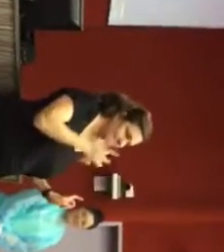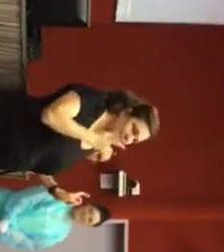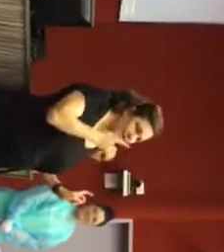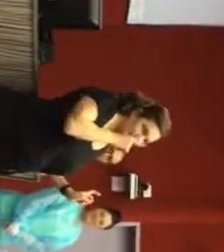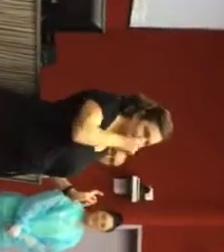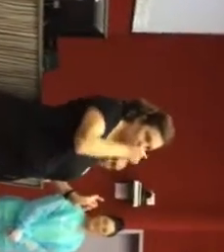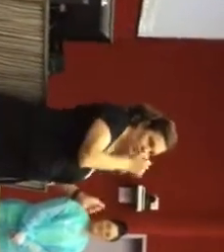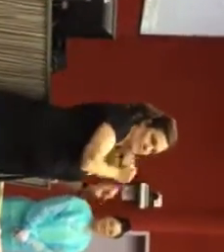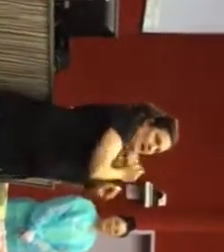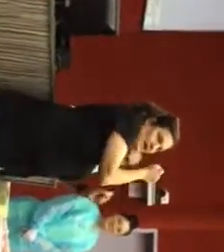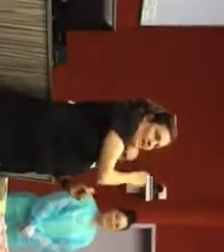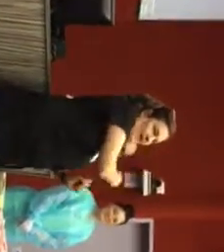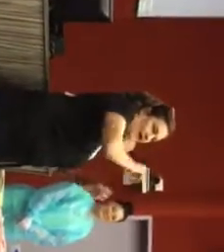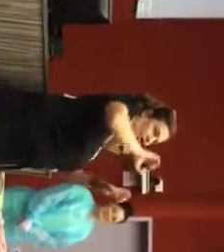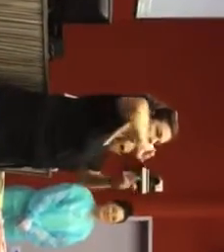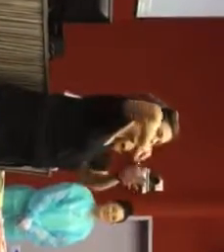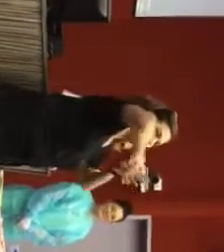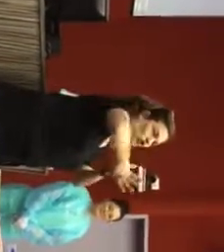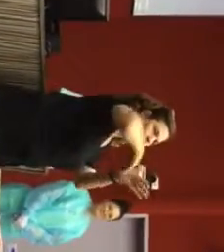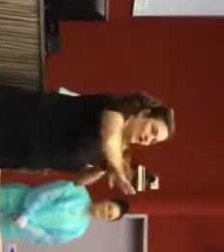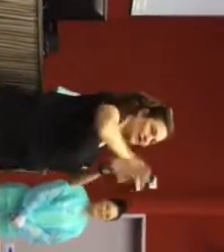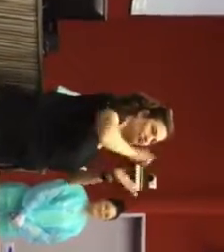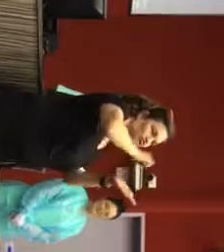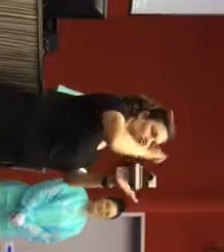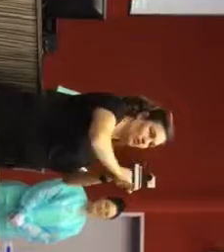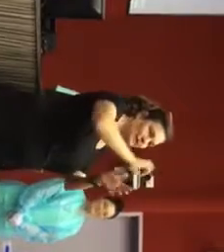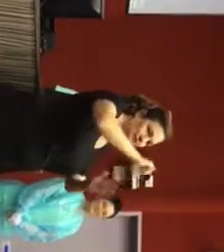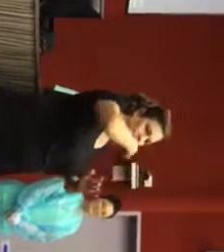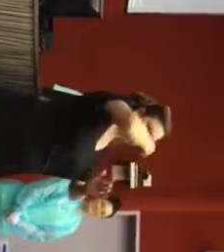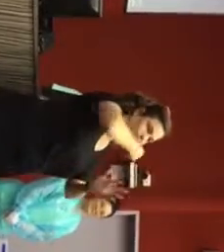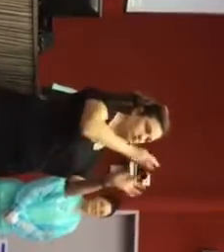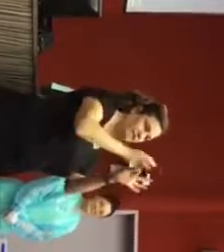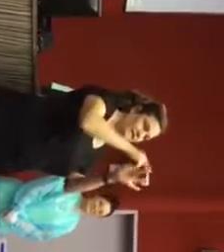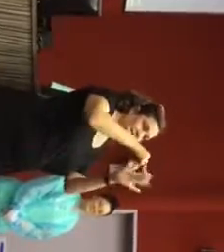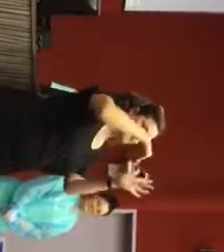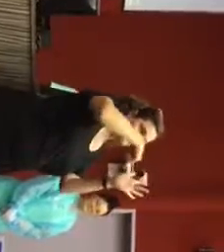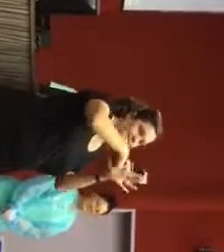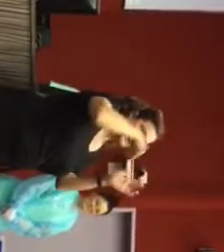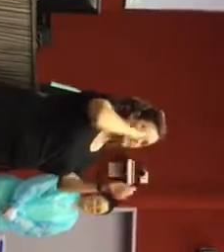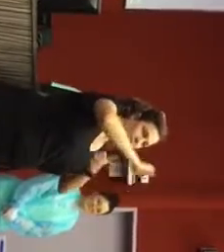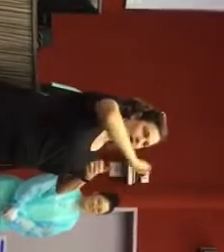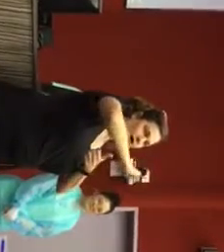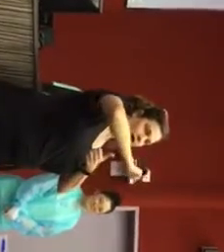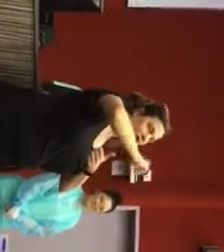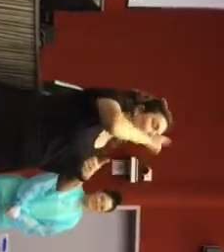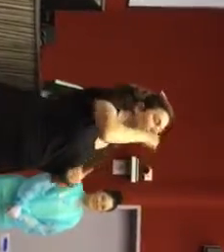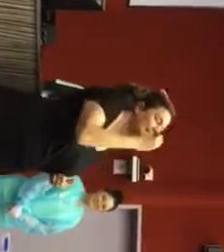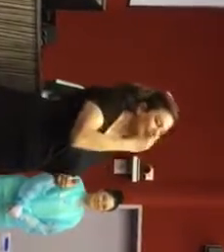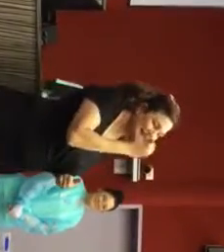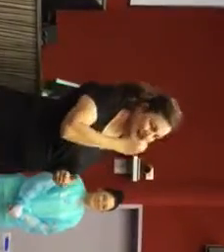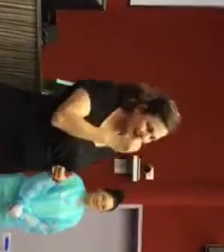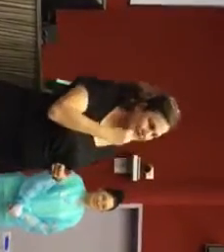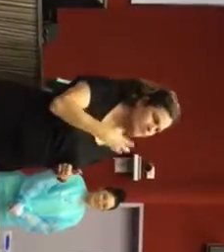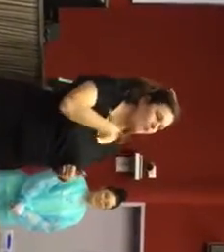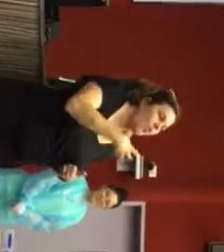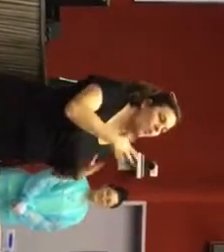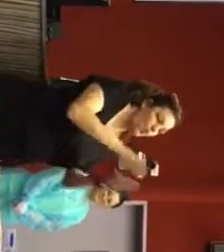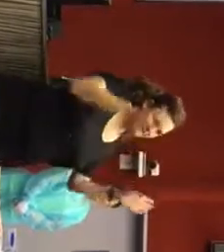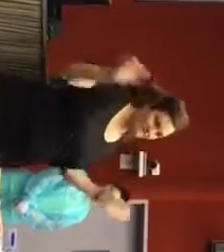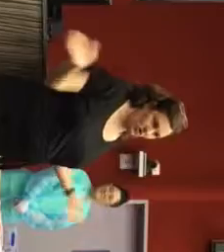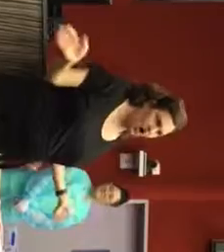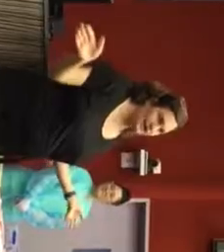to lock into place nicely, the better the fit, the more you'll be able to eat. But generally,